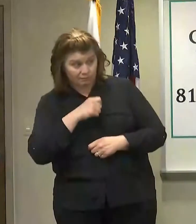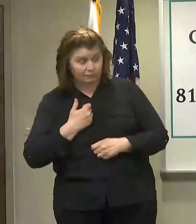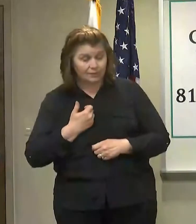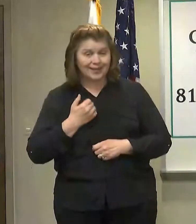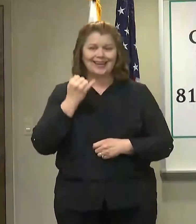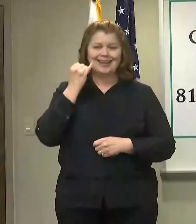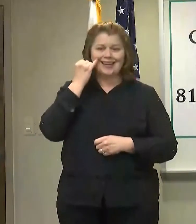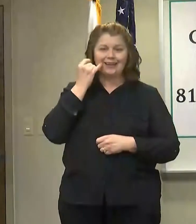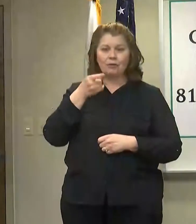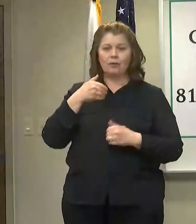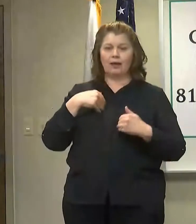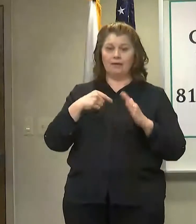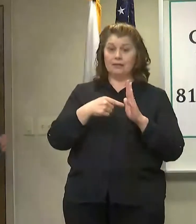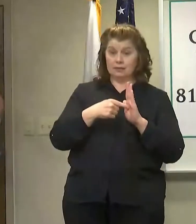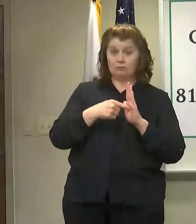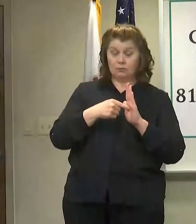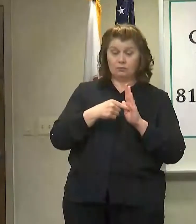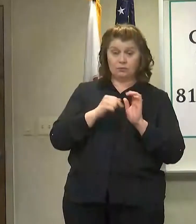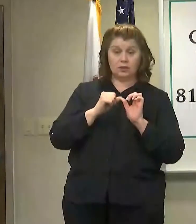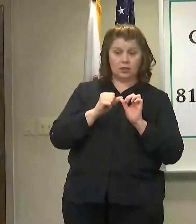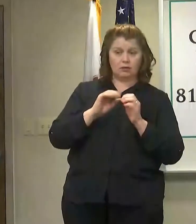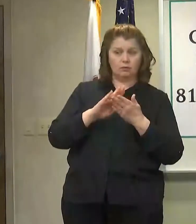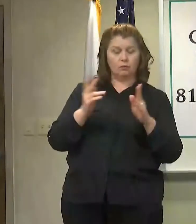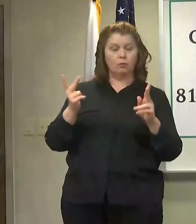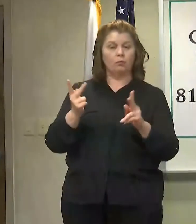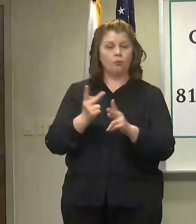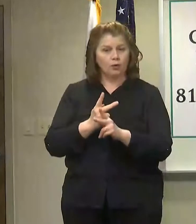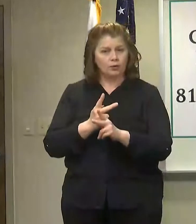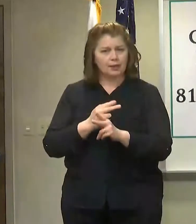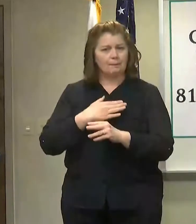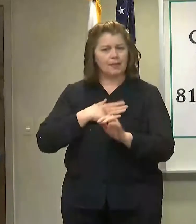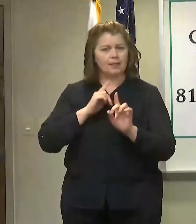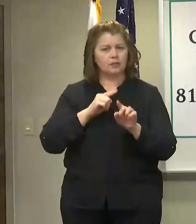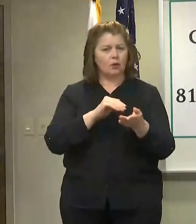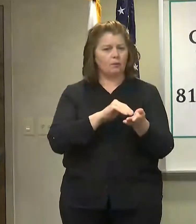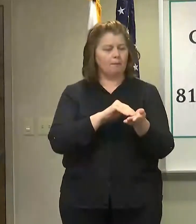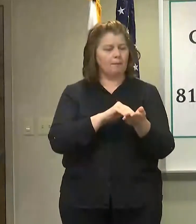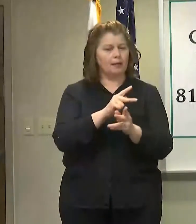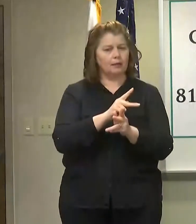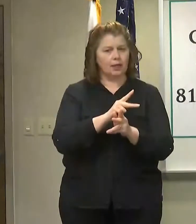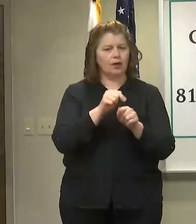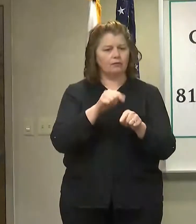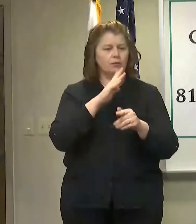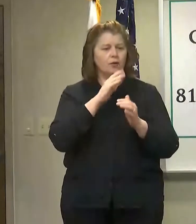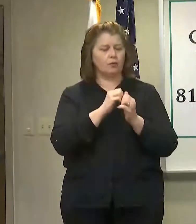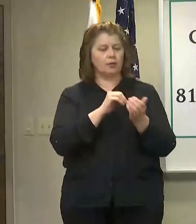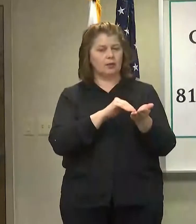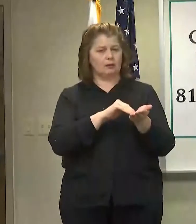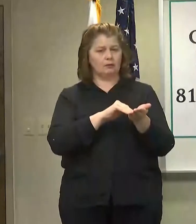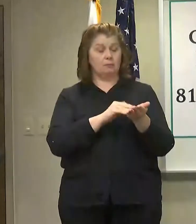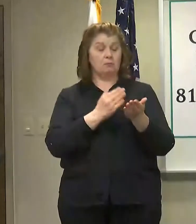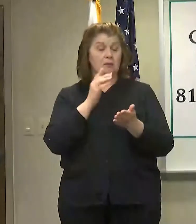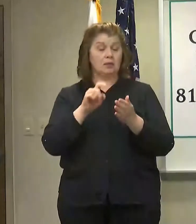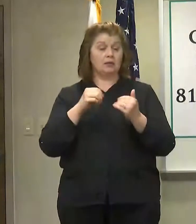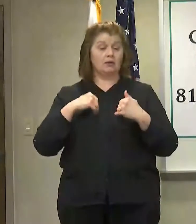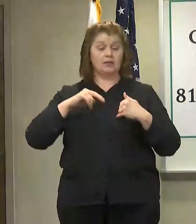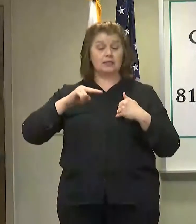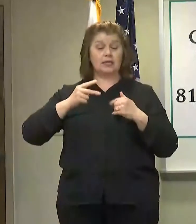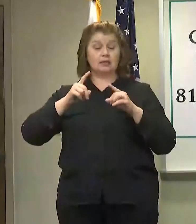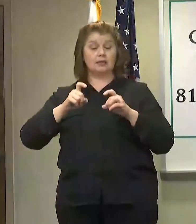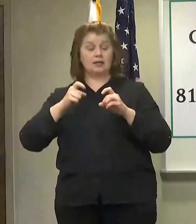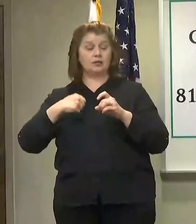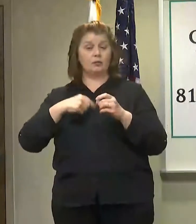you are symptomatic and continue and your symptoms worsen, please seek medical care after consulting with your provider. You may need to have another test done so